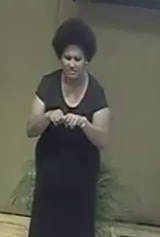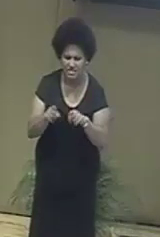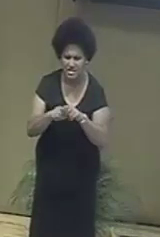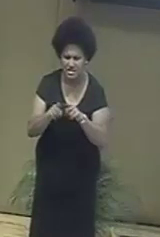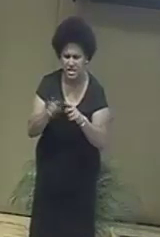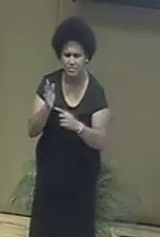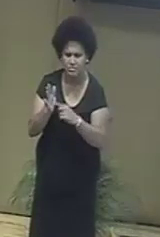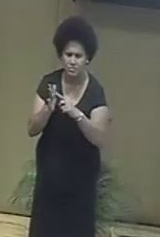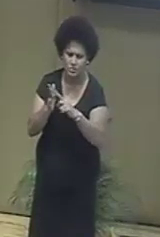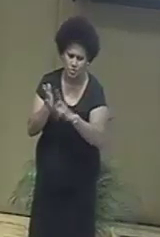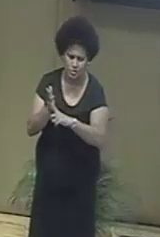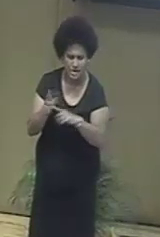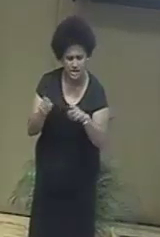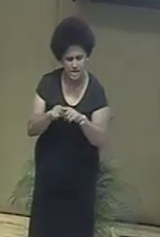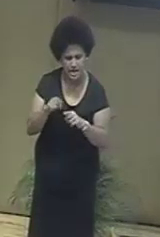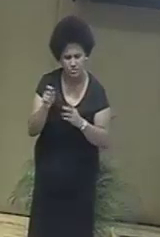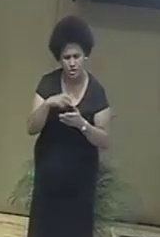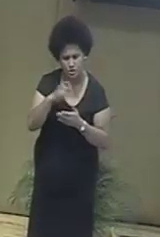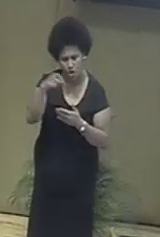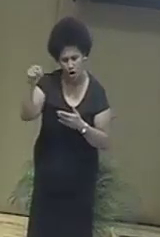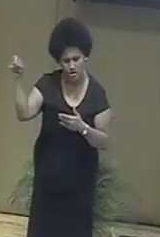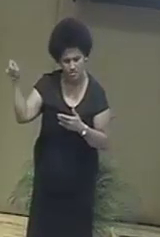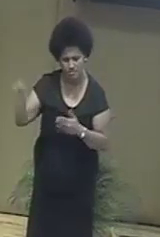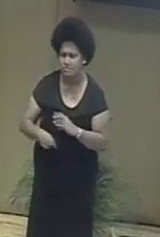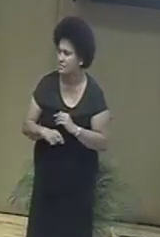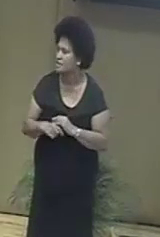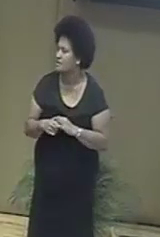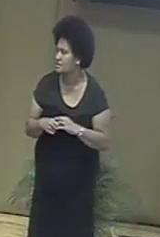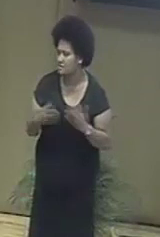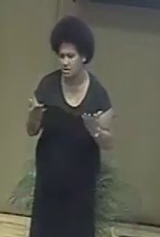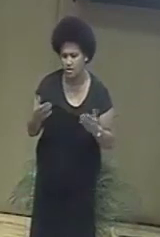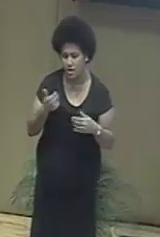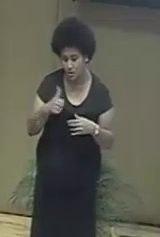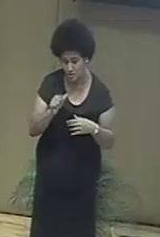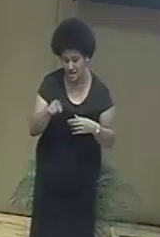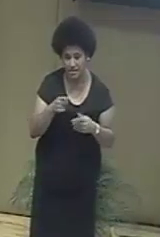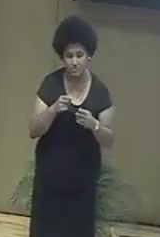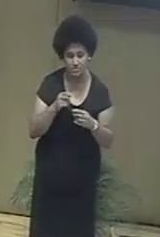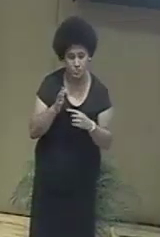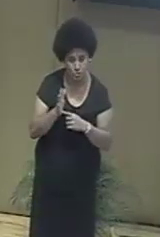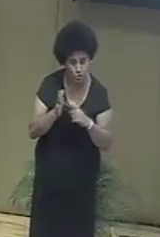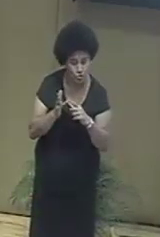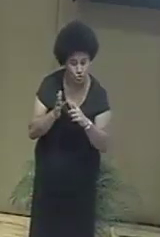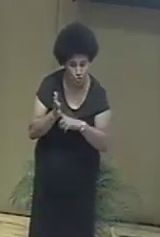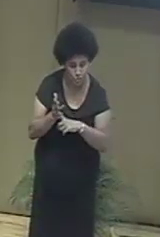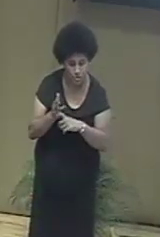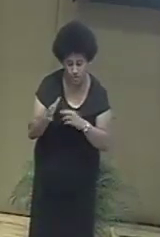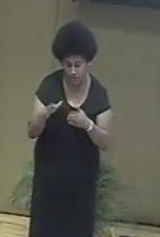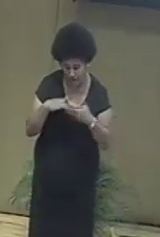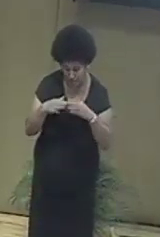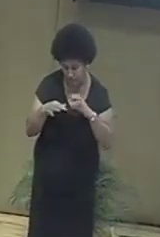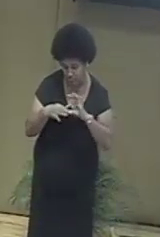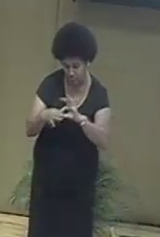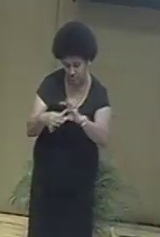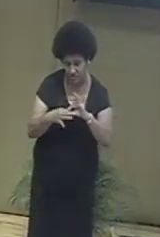tool, just like chalk's a tool. And it's just a matter of how we are using those tools to help us engage with our students.